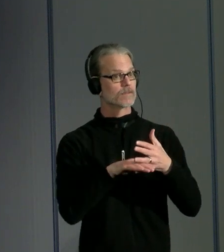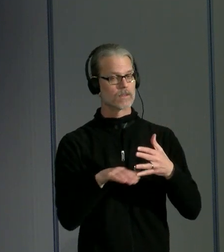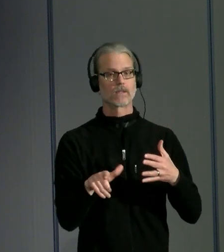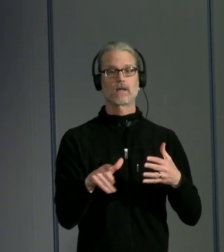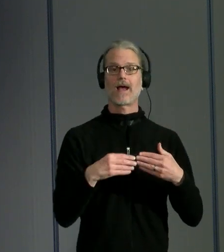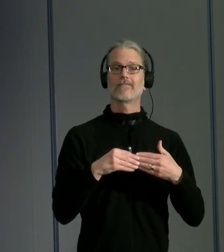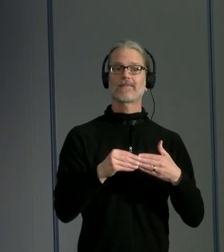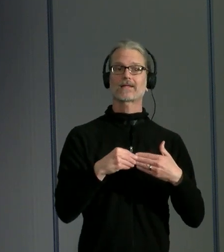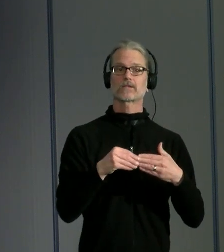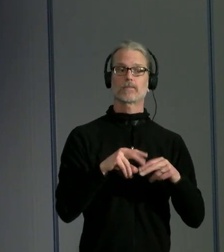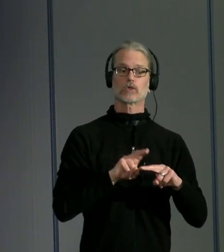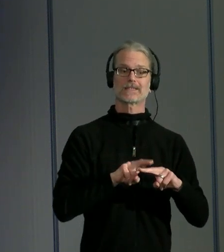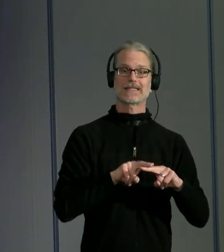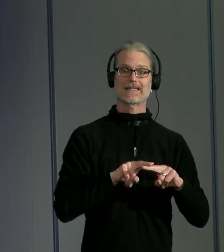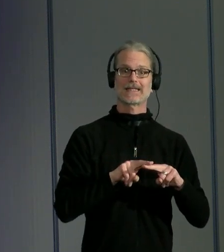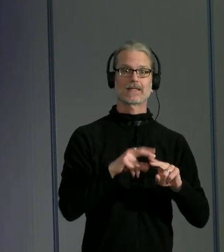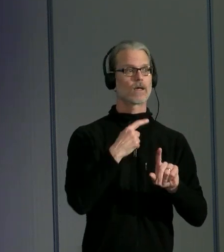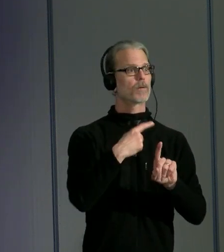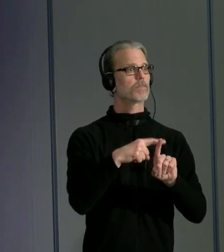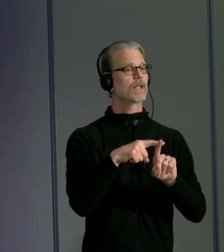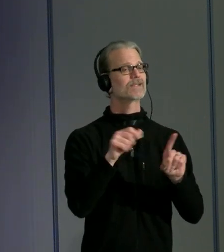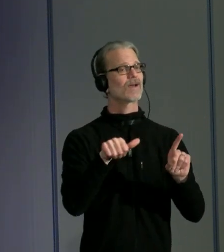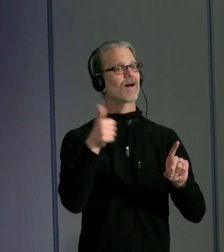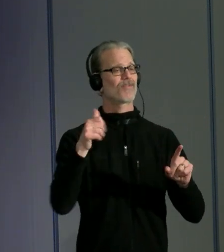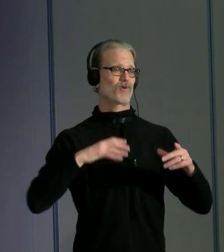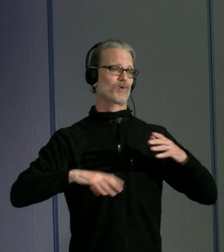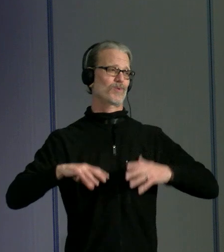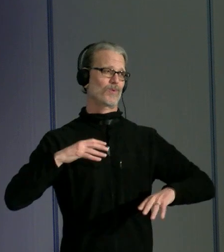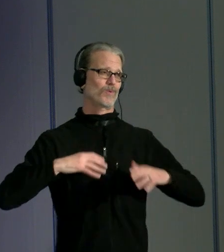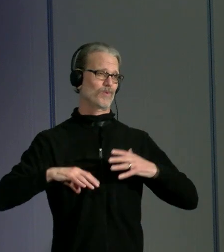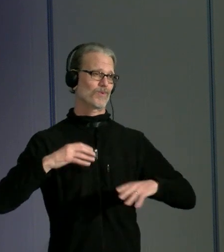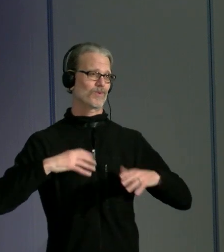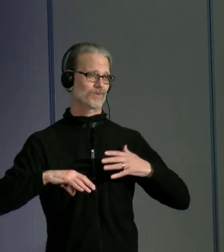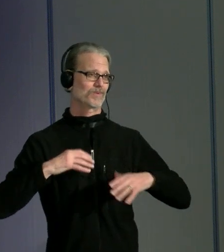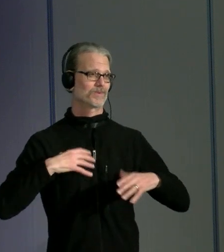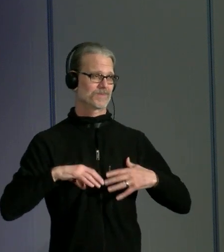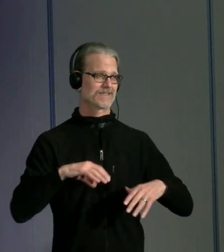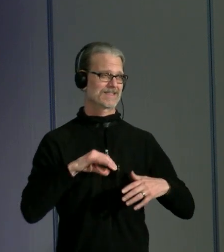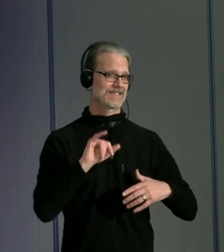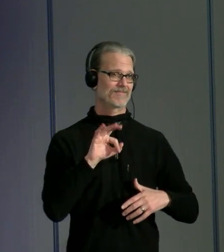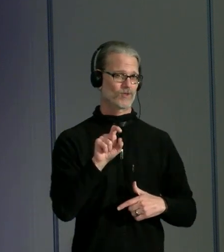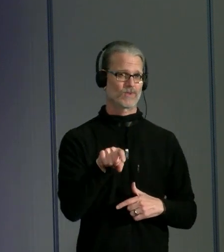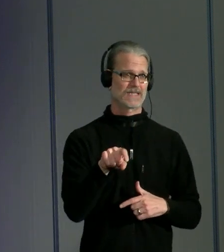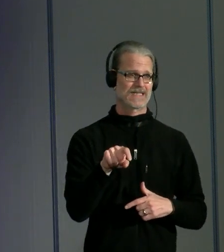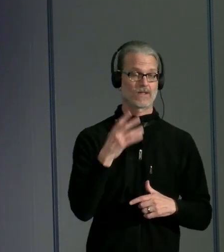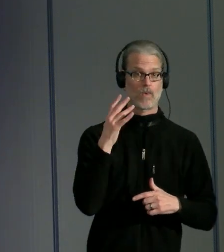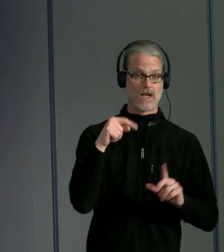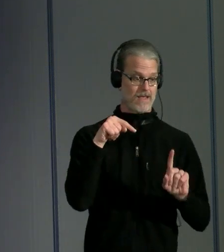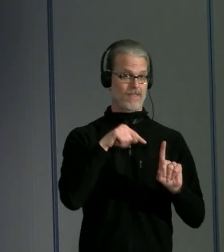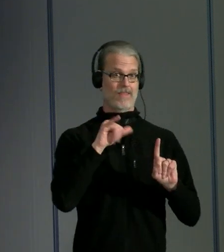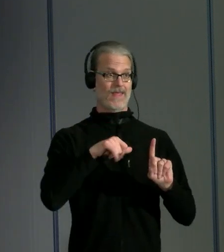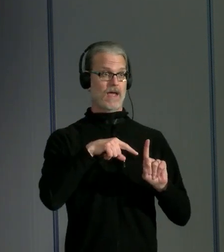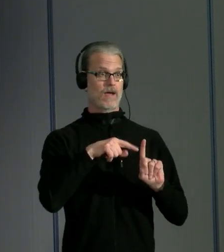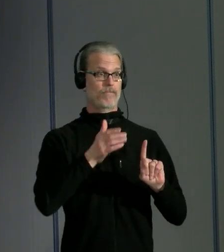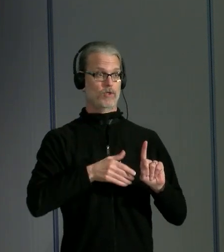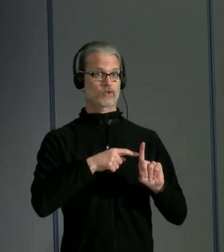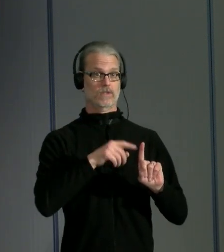and alternate attire as needed. The reason I say this is this individual did try to